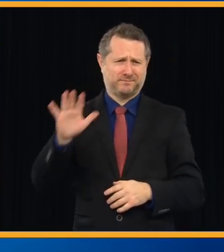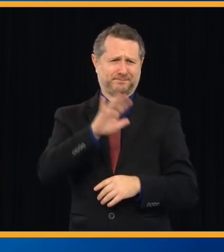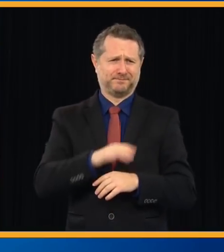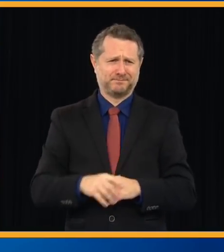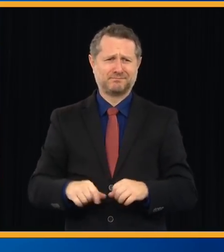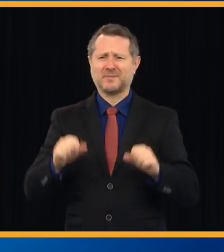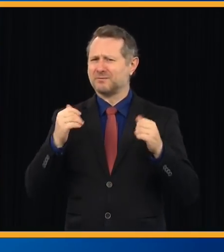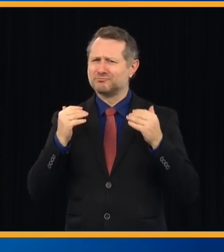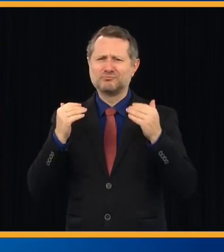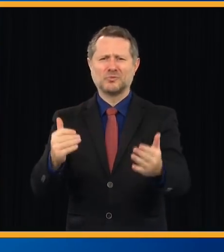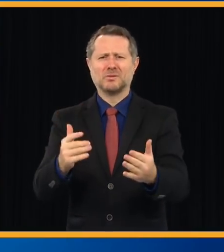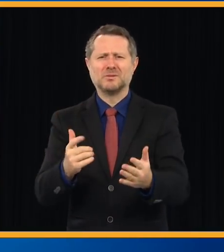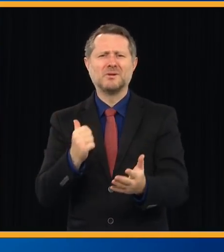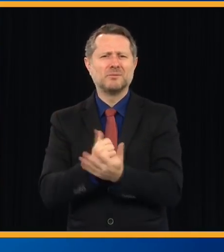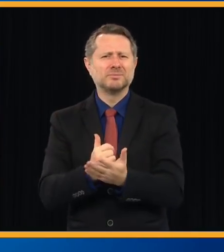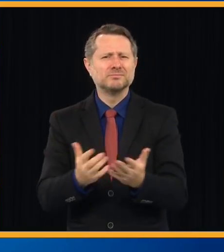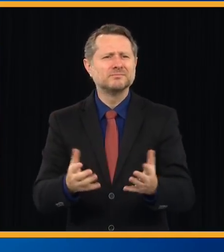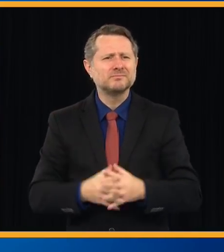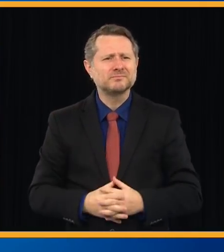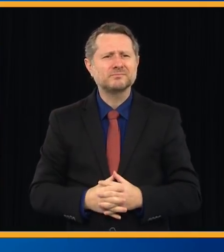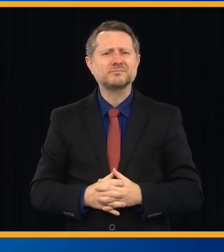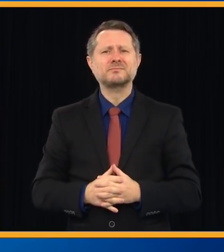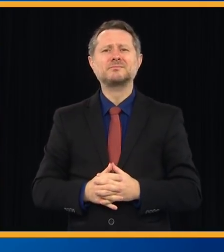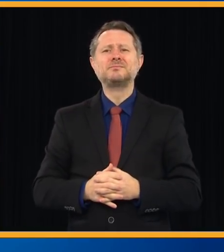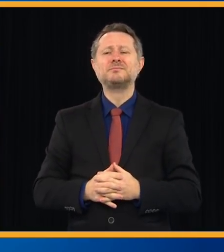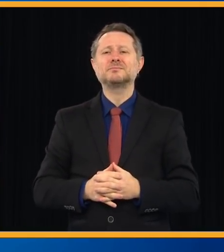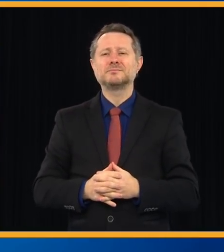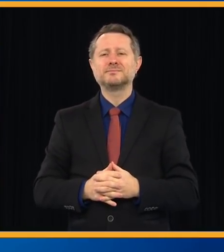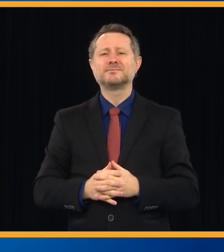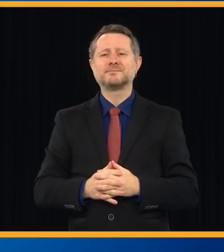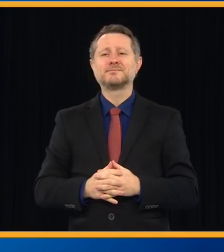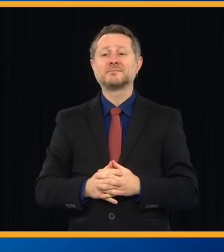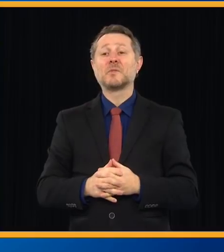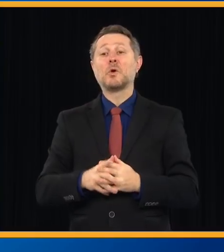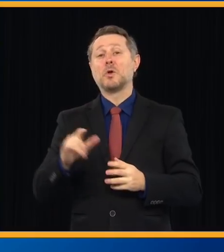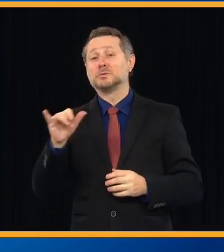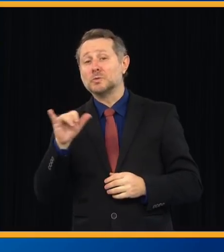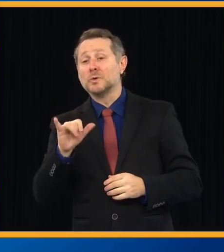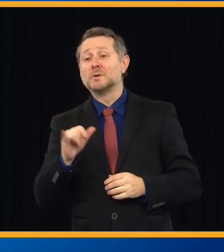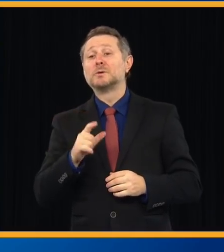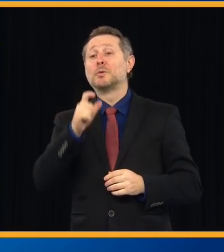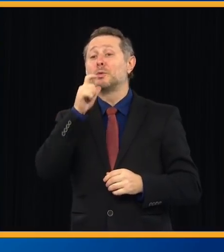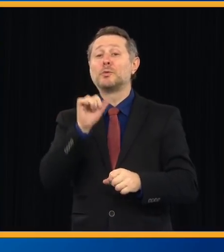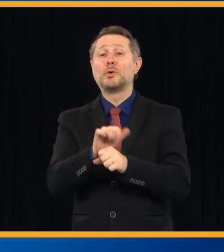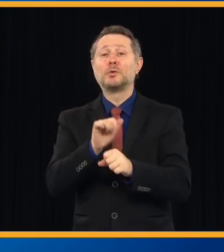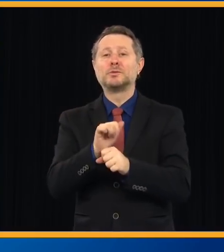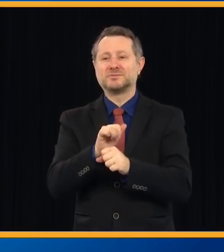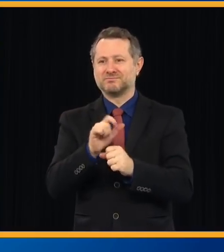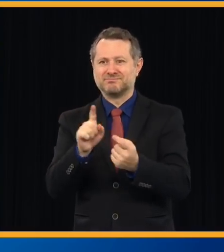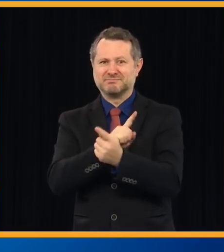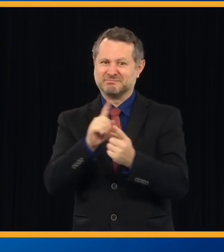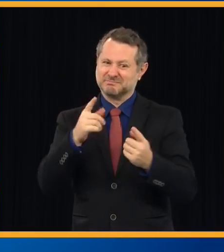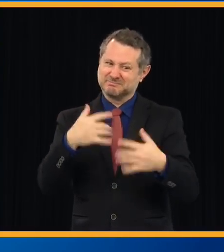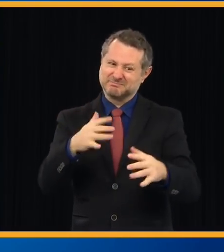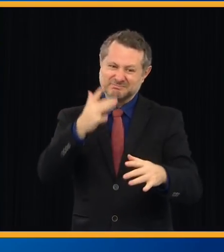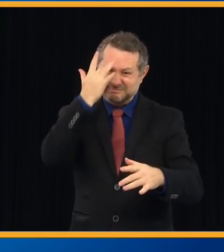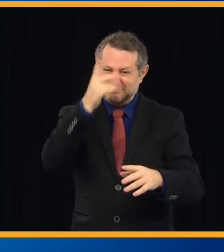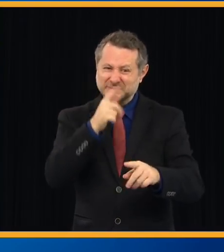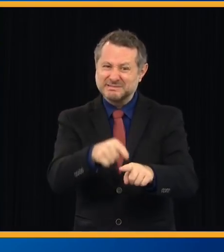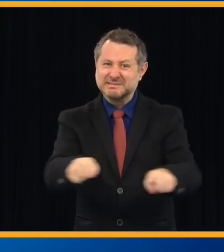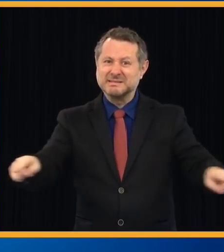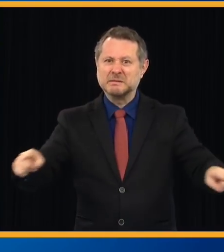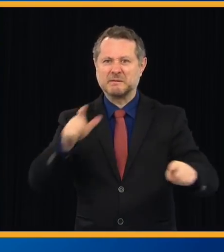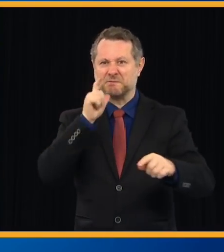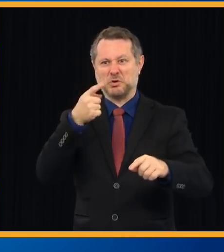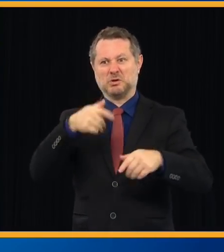here to help. We're especially concerned about these issues for frontline workers. I mean, just think